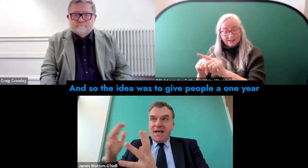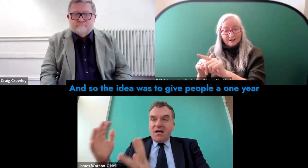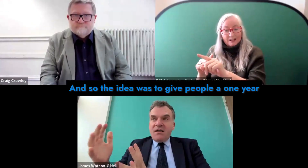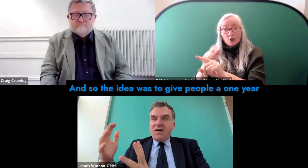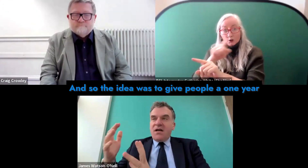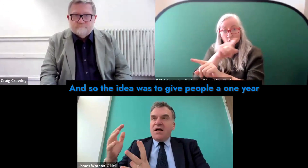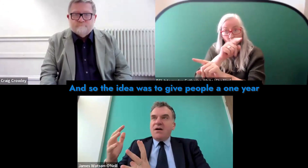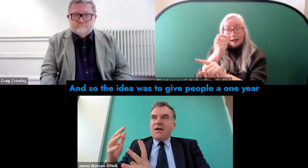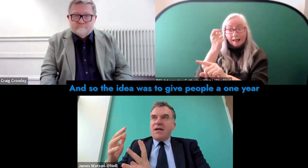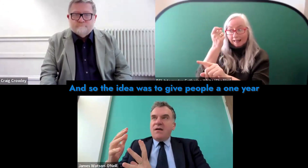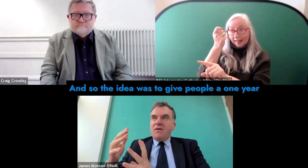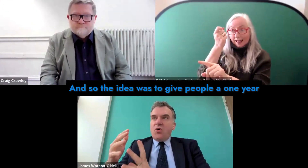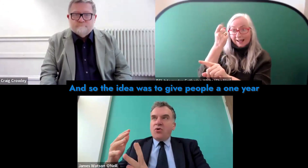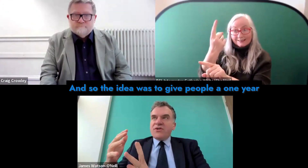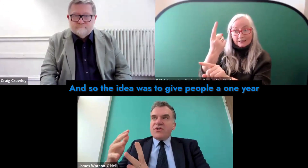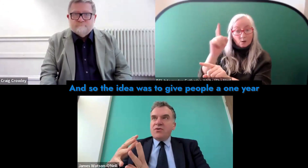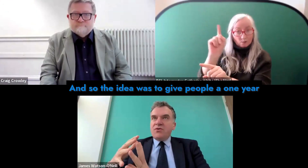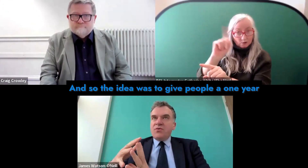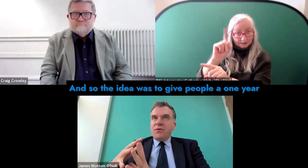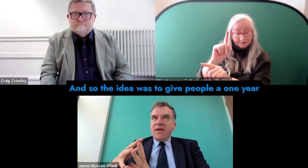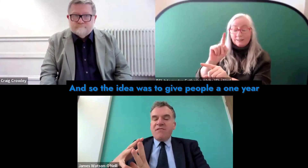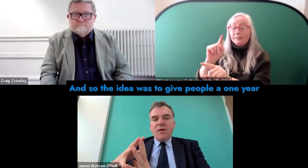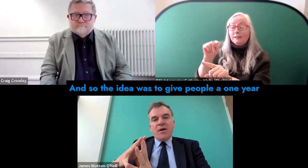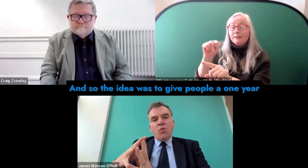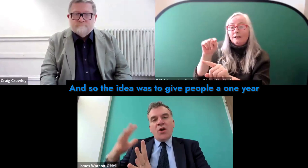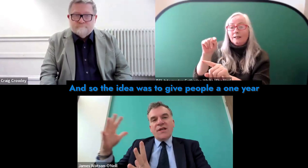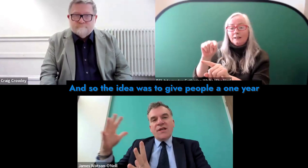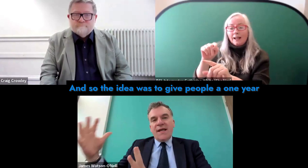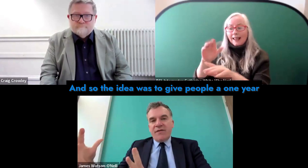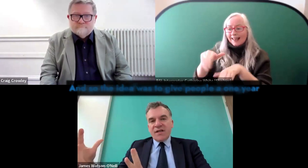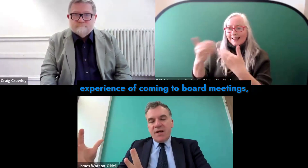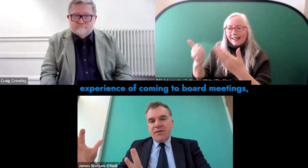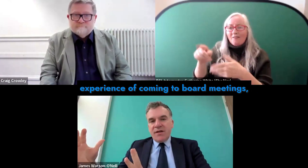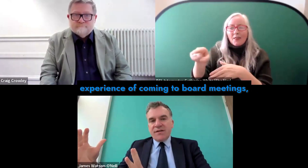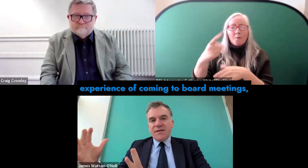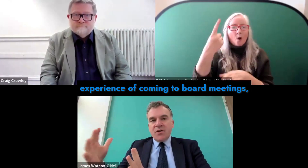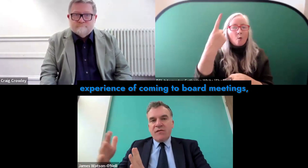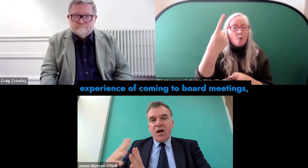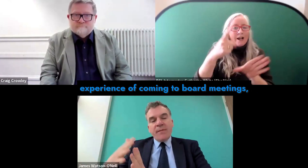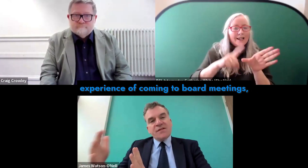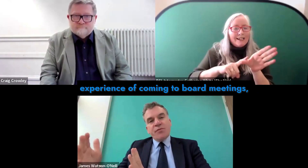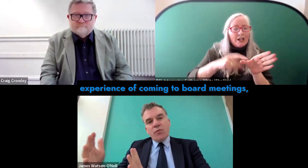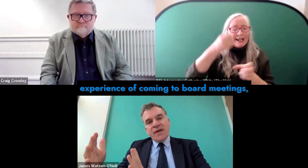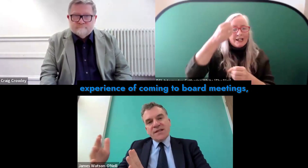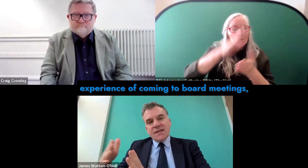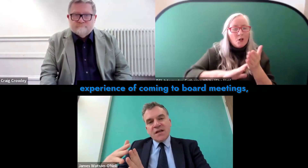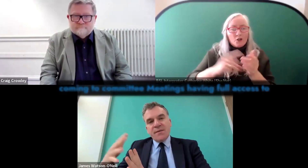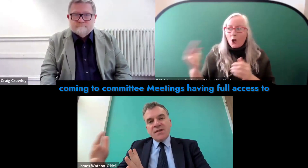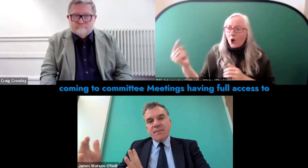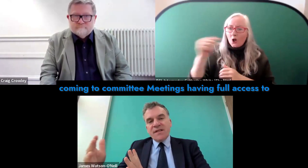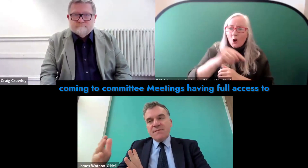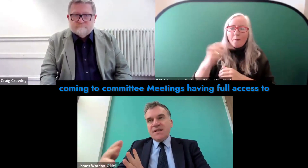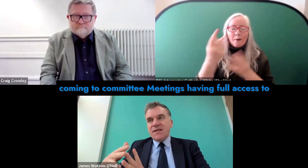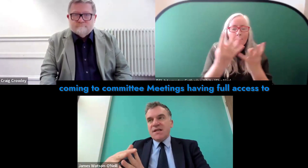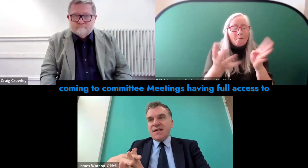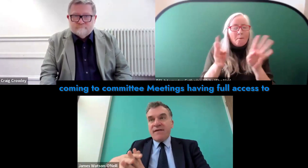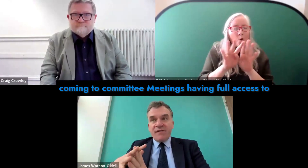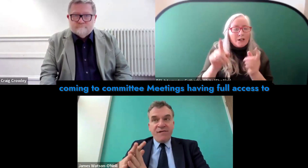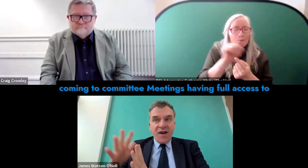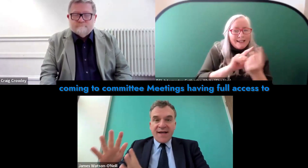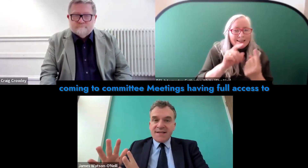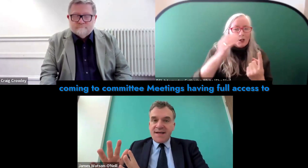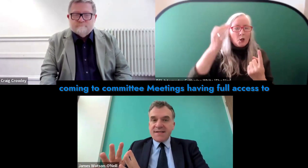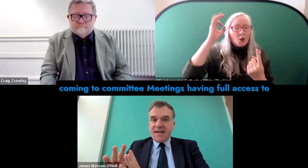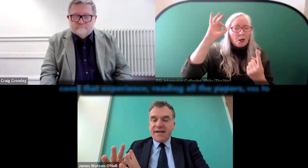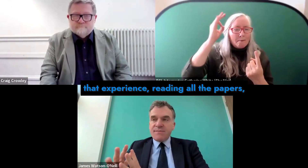the idea was to give people a 1-year experience of coming to board meetings, coming to committee meetings,